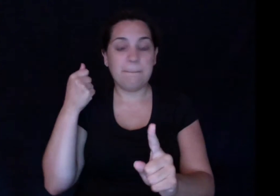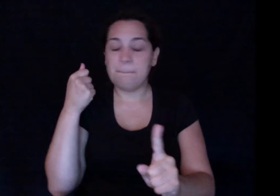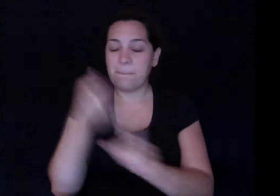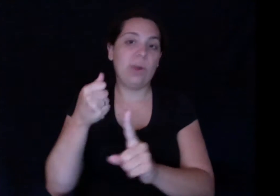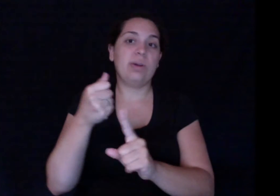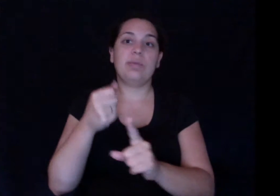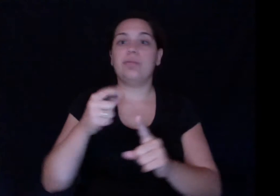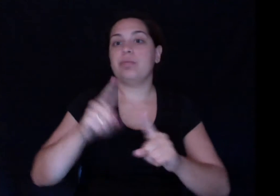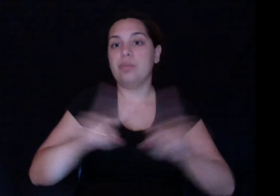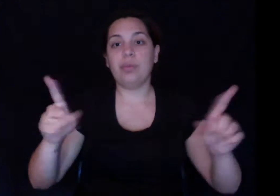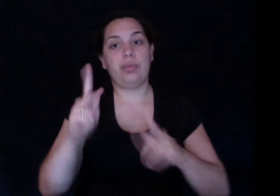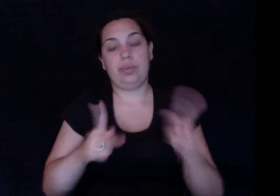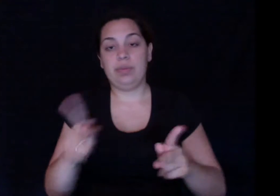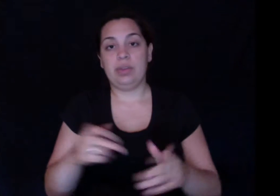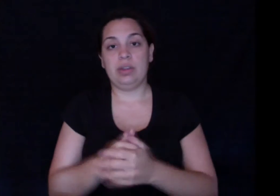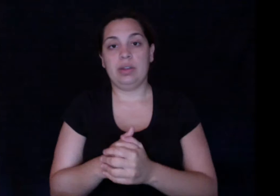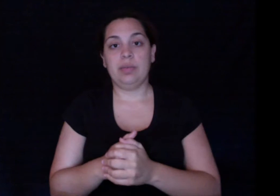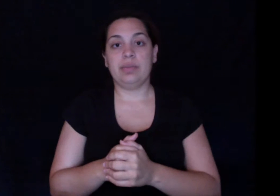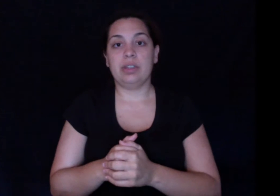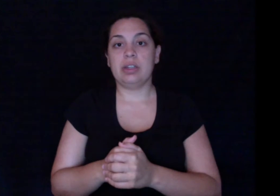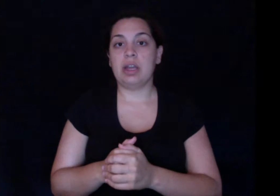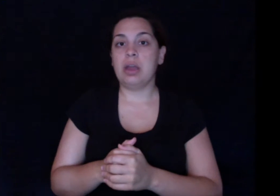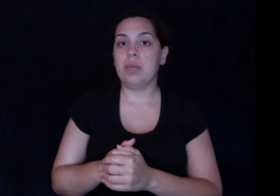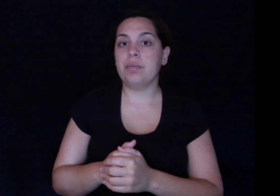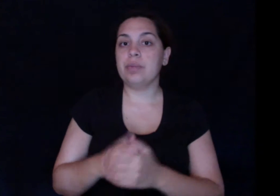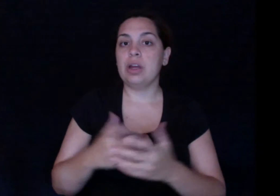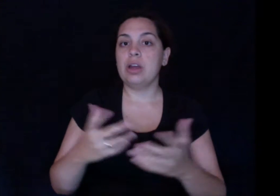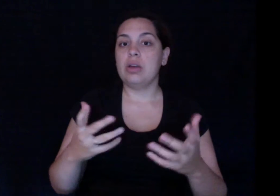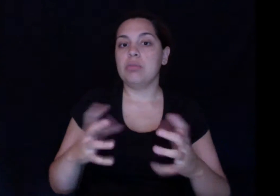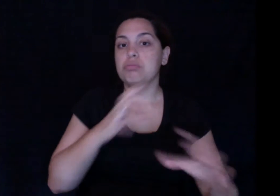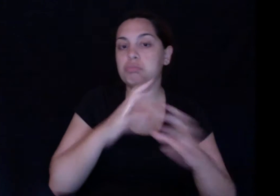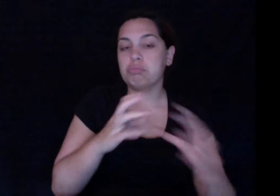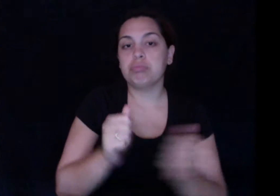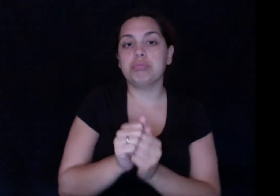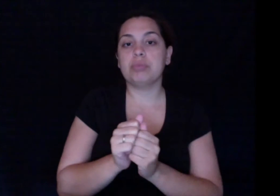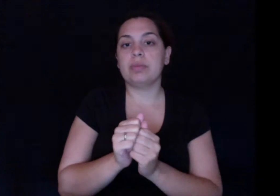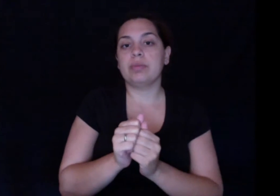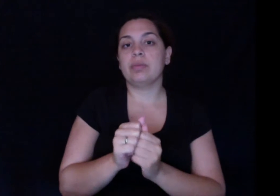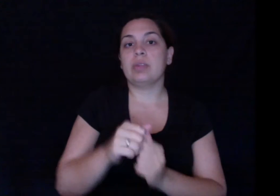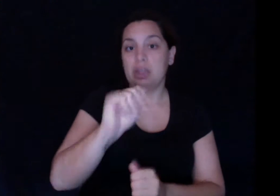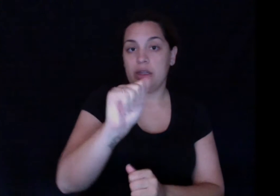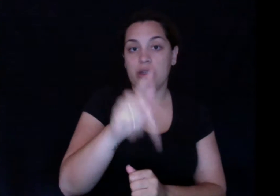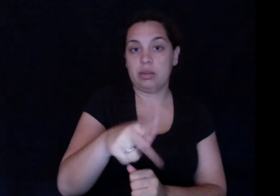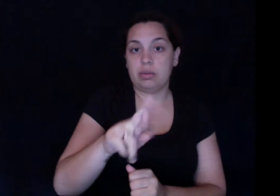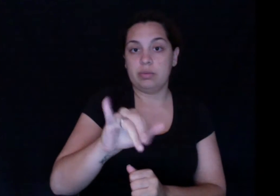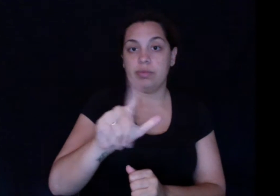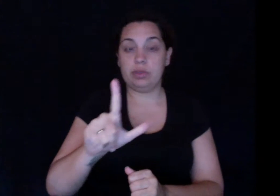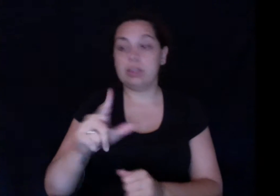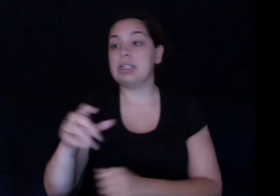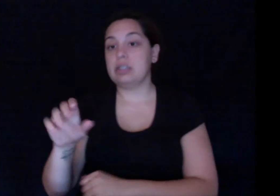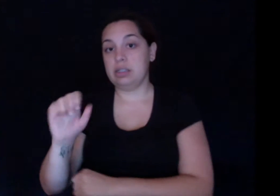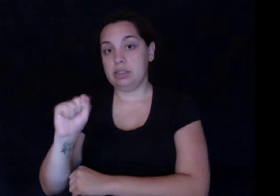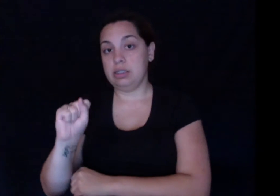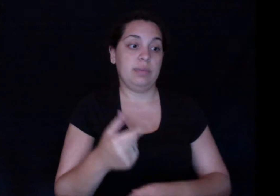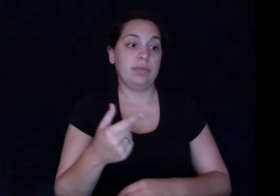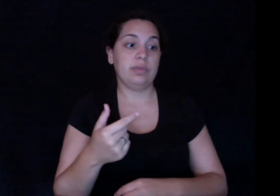give him an extra cuddle, and love to tell people that he's here because of the anti-D. Because of the tremendous work of James and